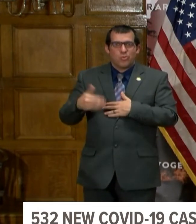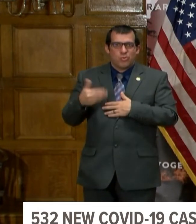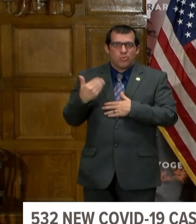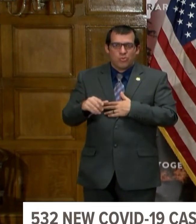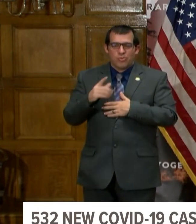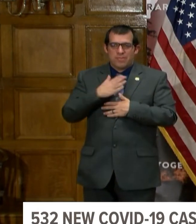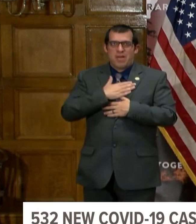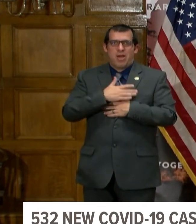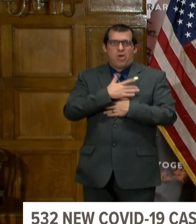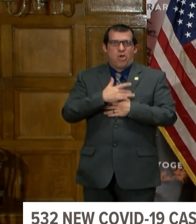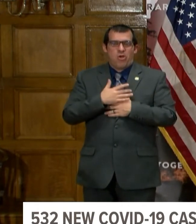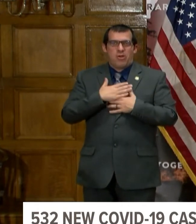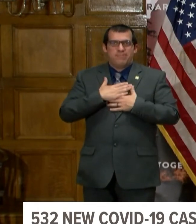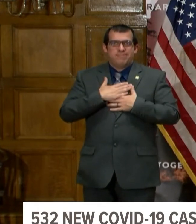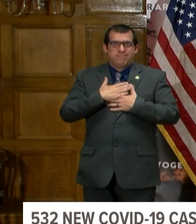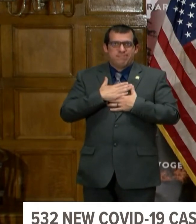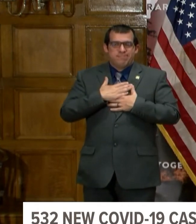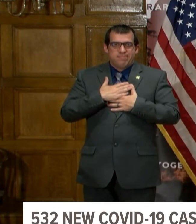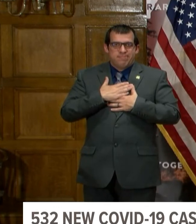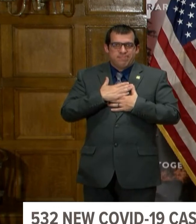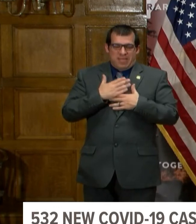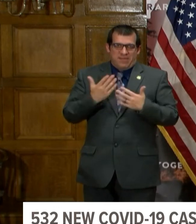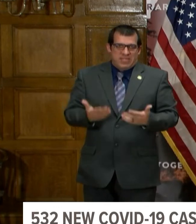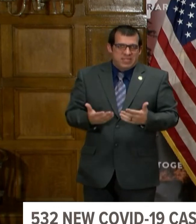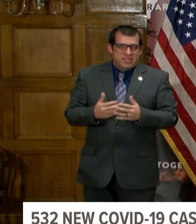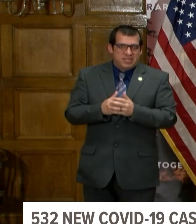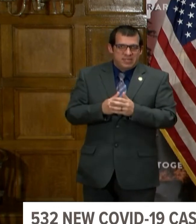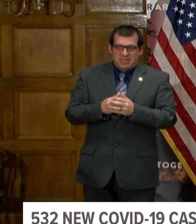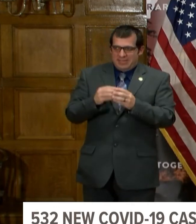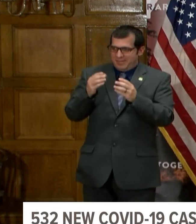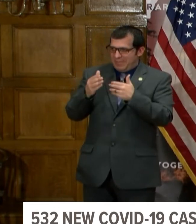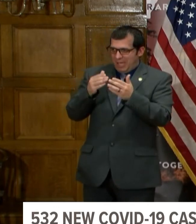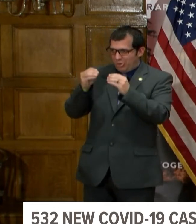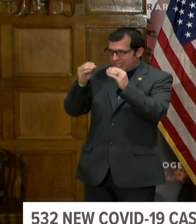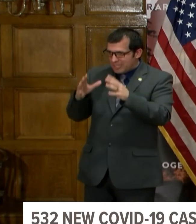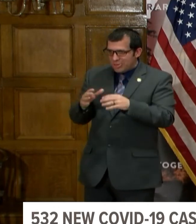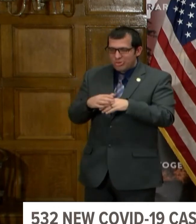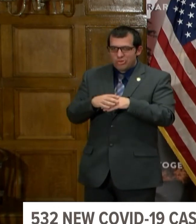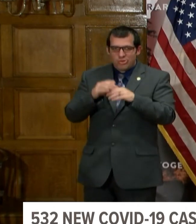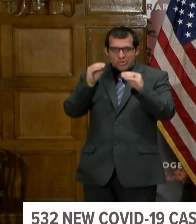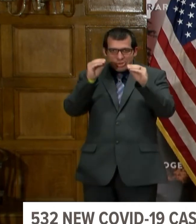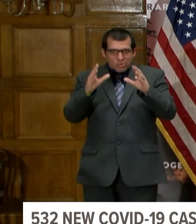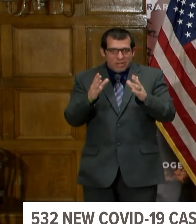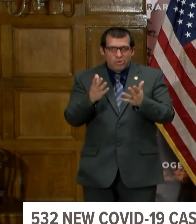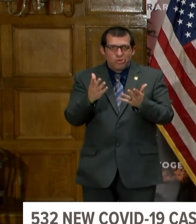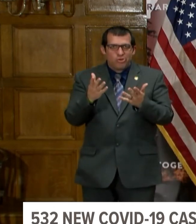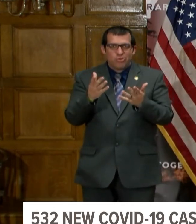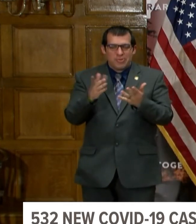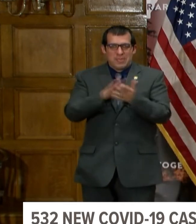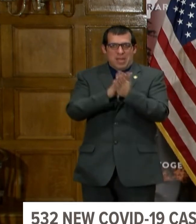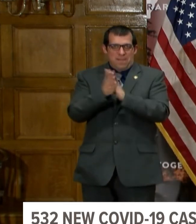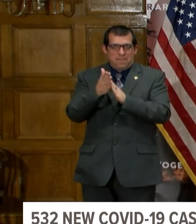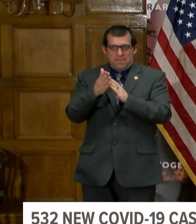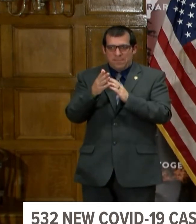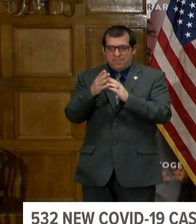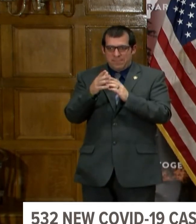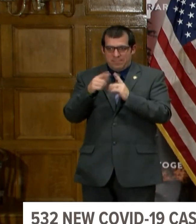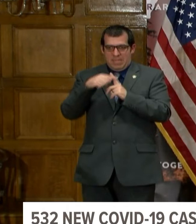heavy on my heart whenever we have a teacher or an educator that becomes